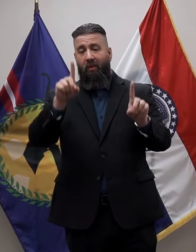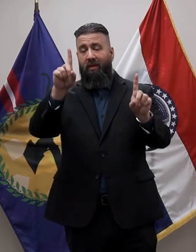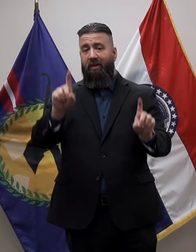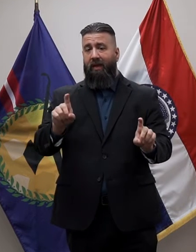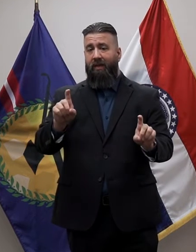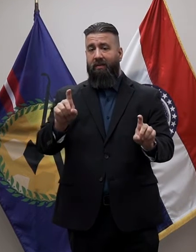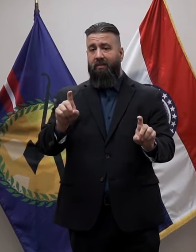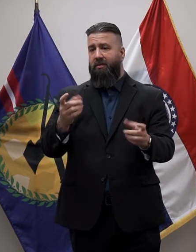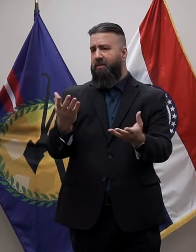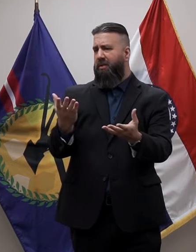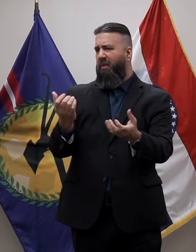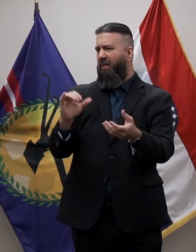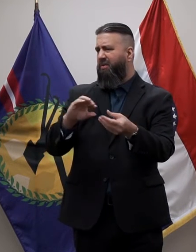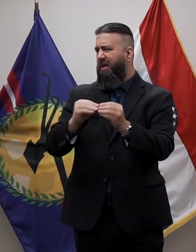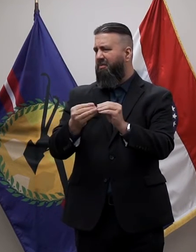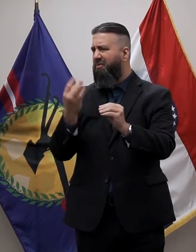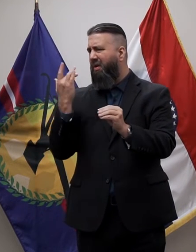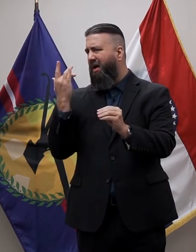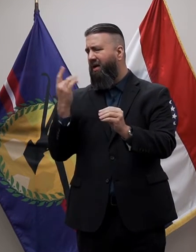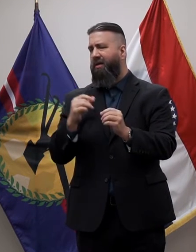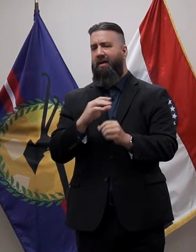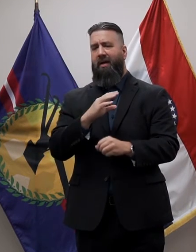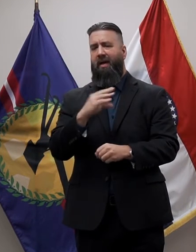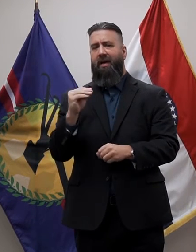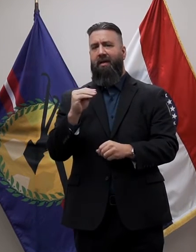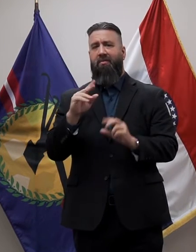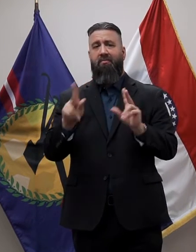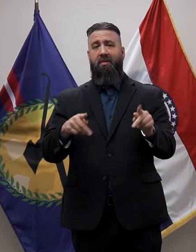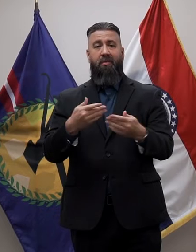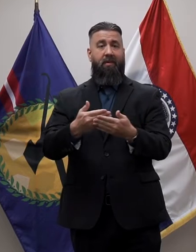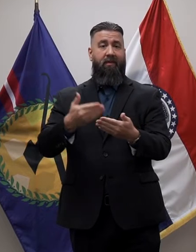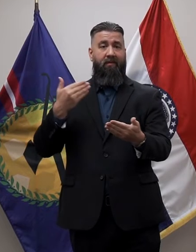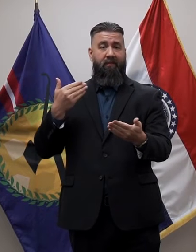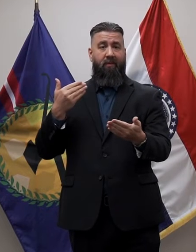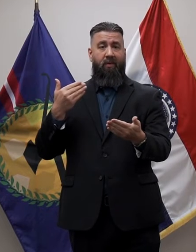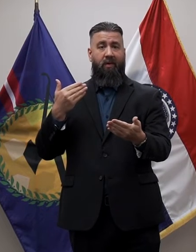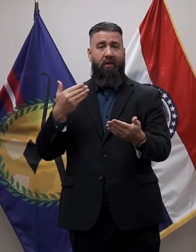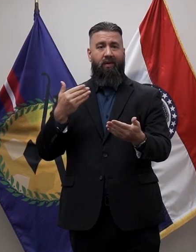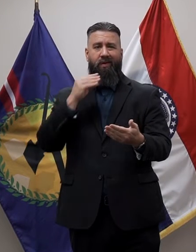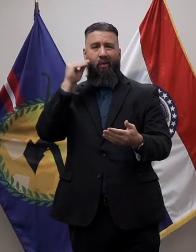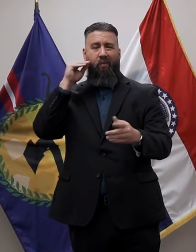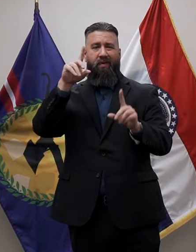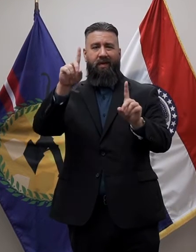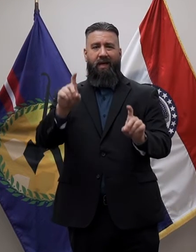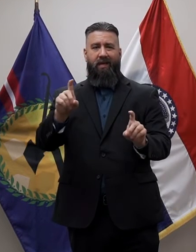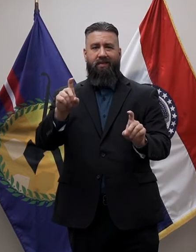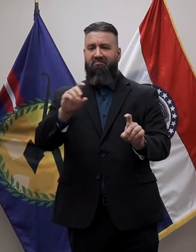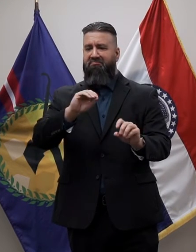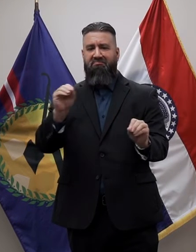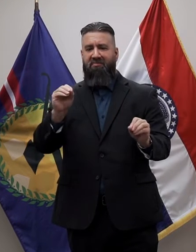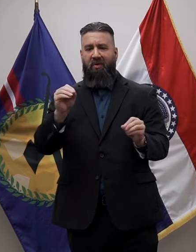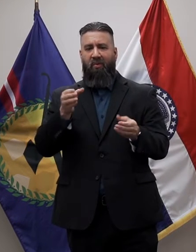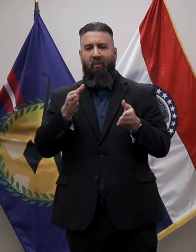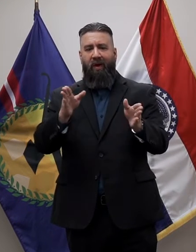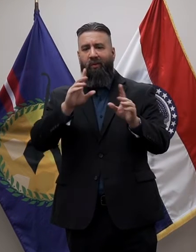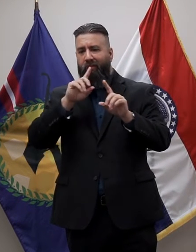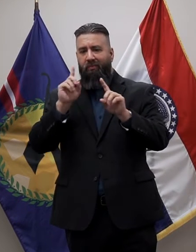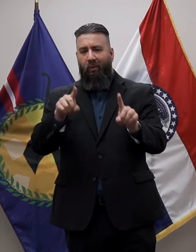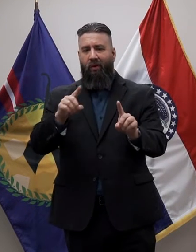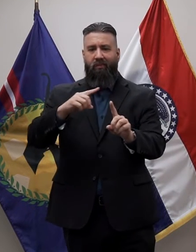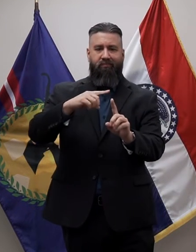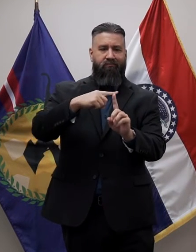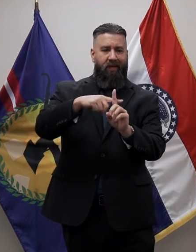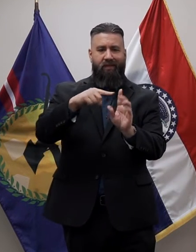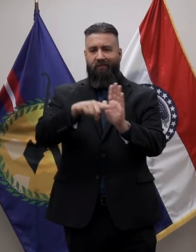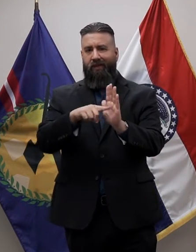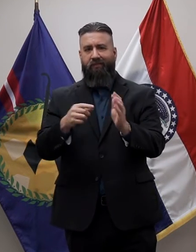data? And then what about people beforehand who were taking the at-home tests who it was an avenue to do so? Do you